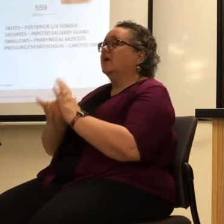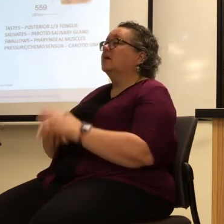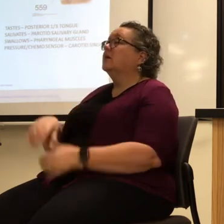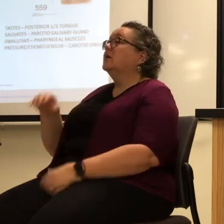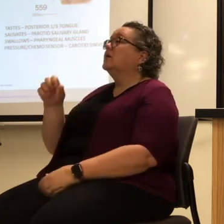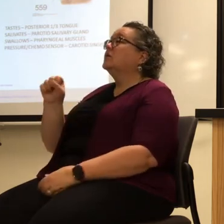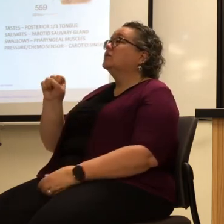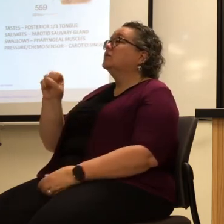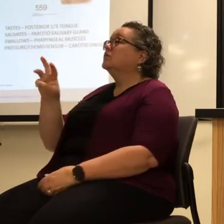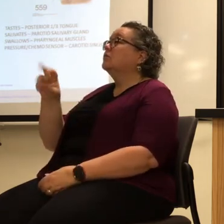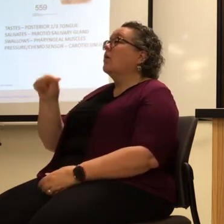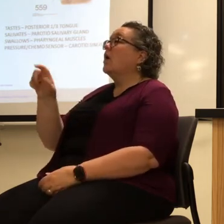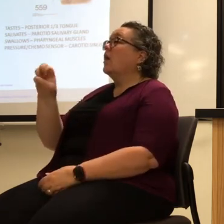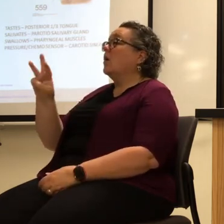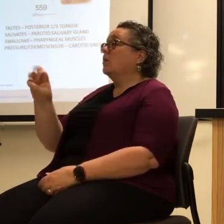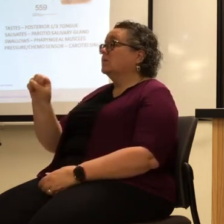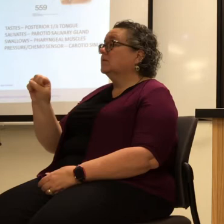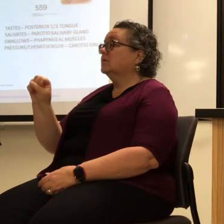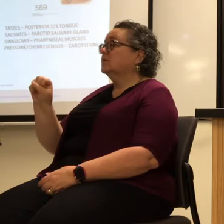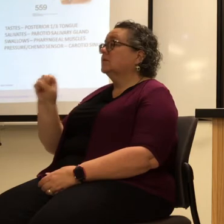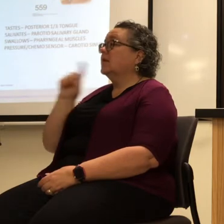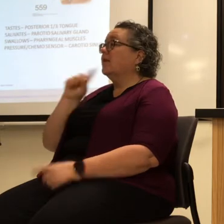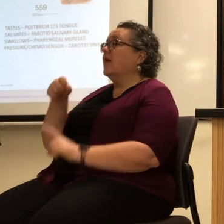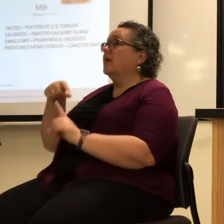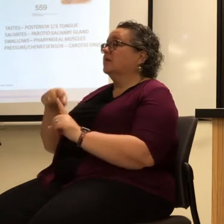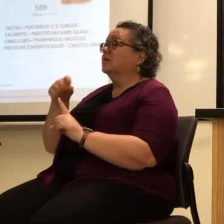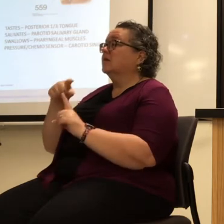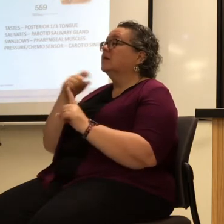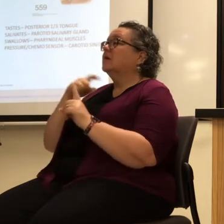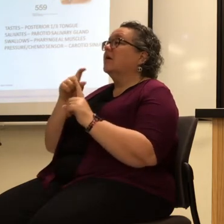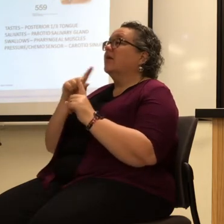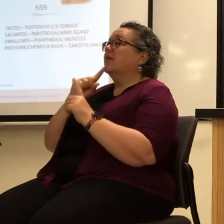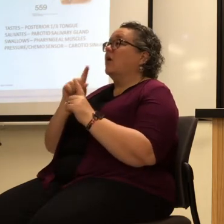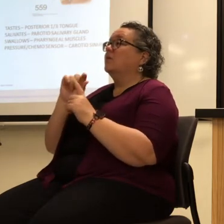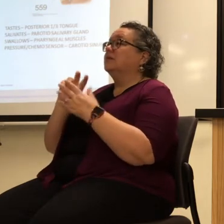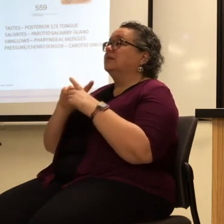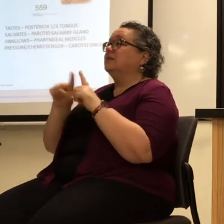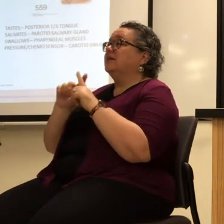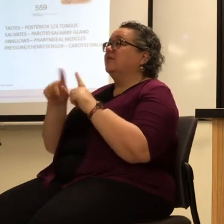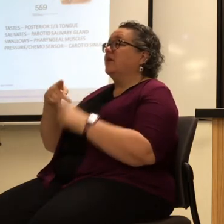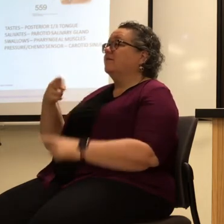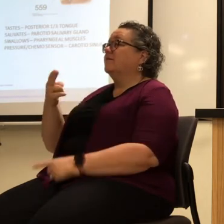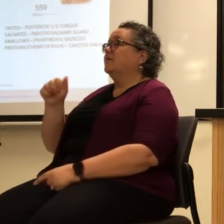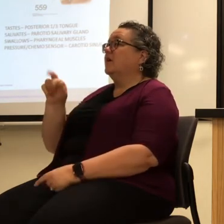Swallows. It innervates the pharyngeal muscles that help you swallow.